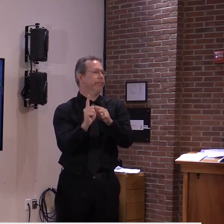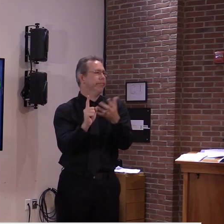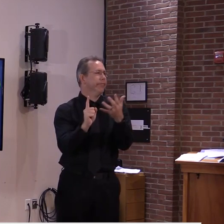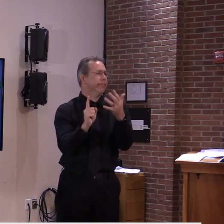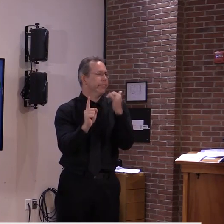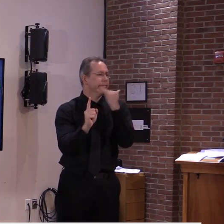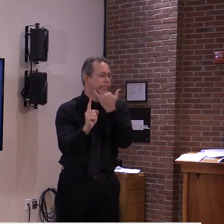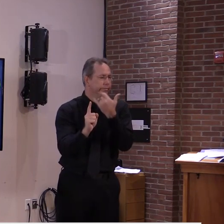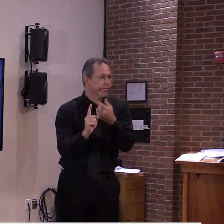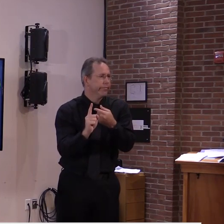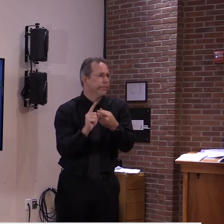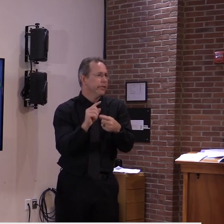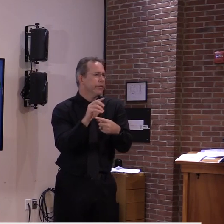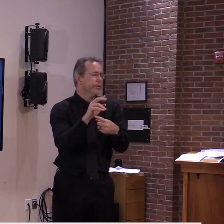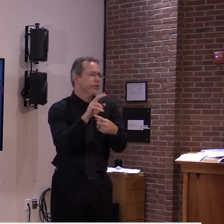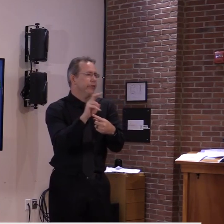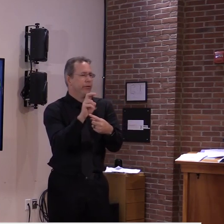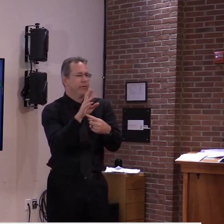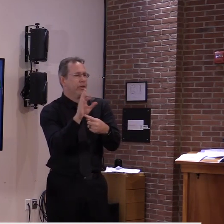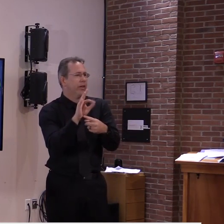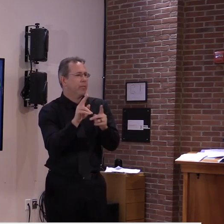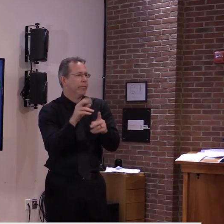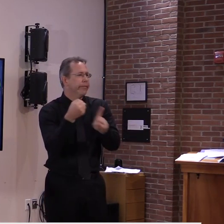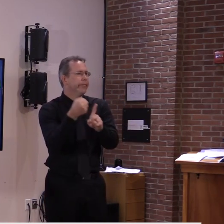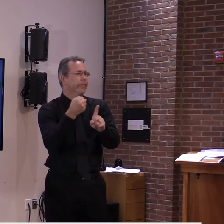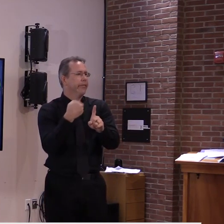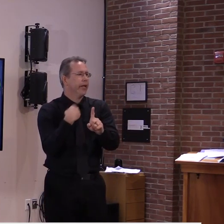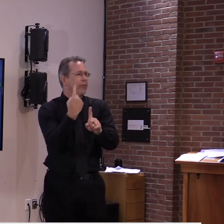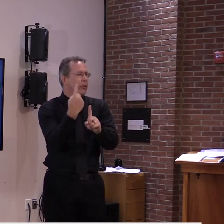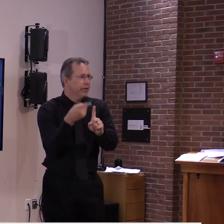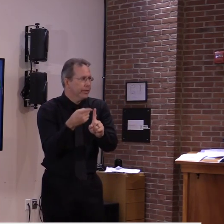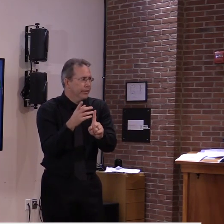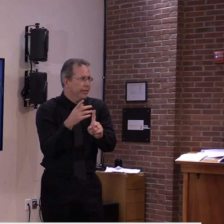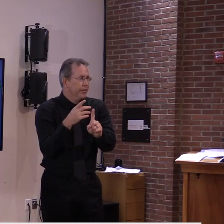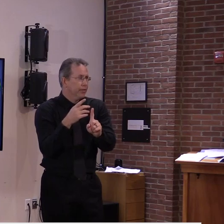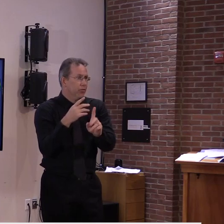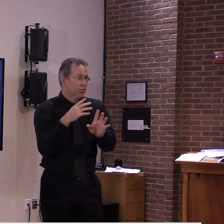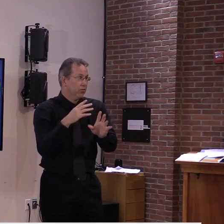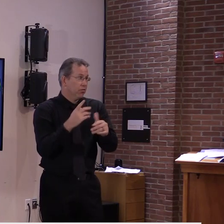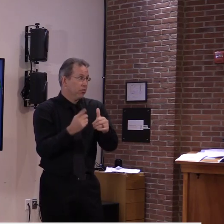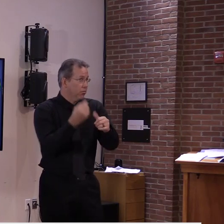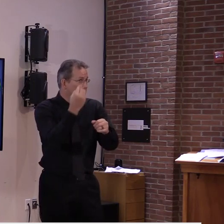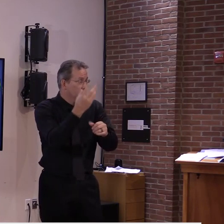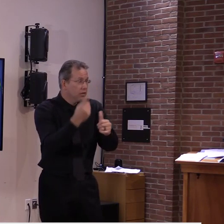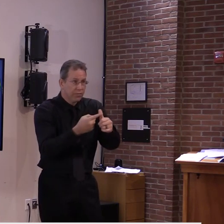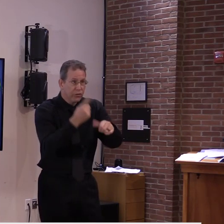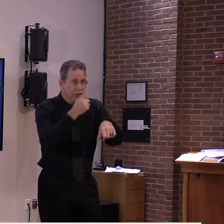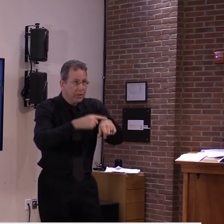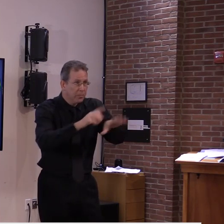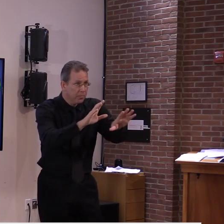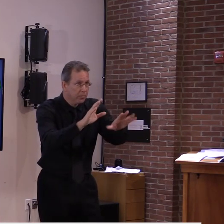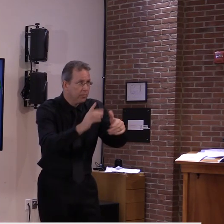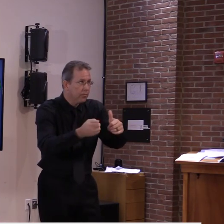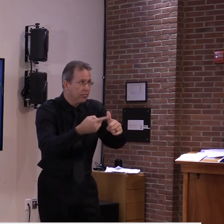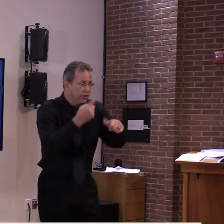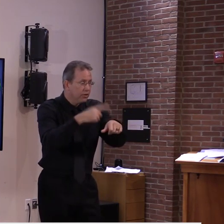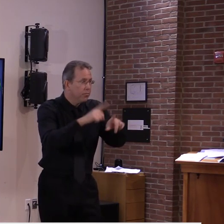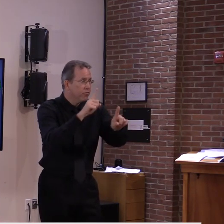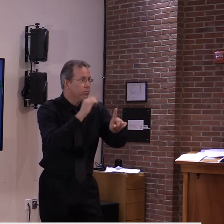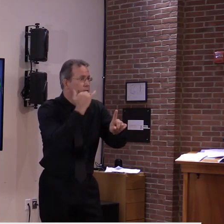In my knowledge, that was the first sort of general mistake that's been done in terms of the testing, and we've